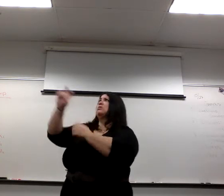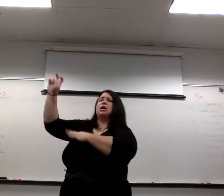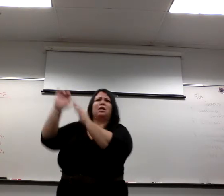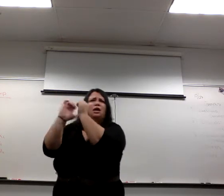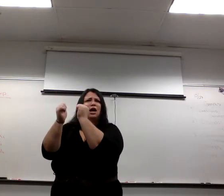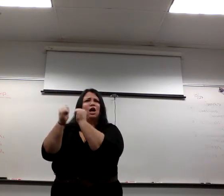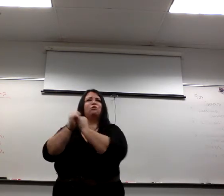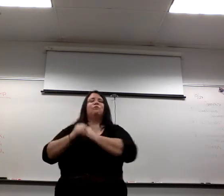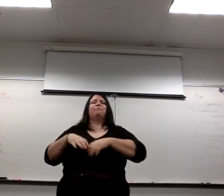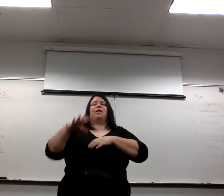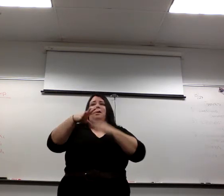regular bikes.